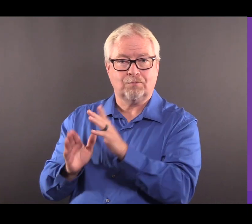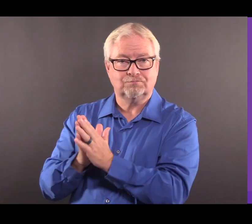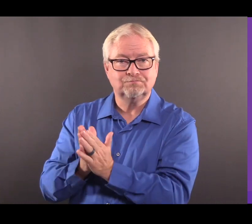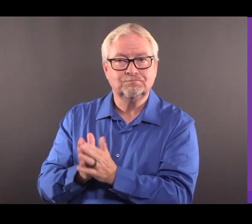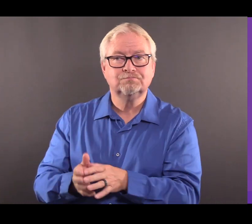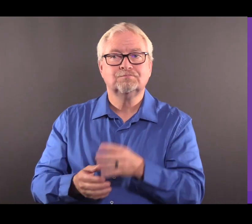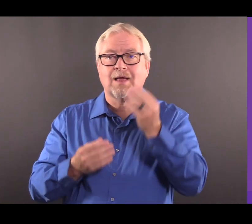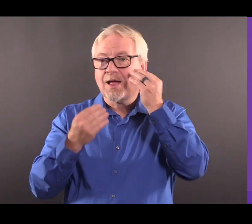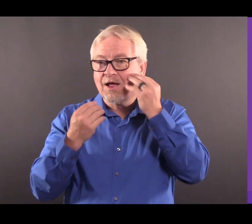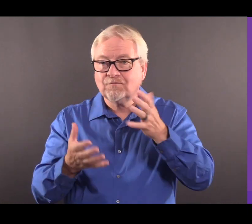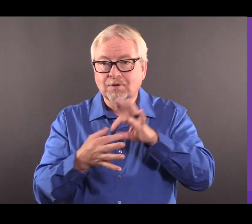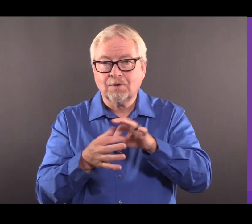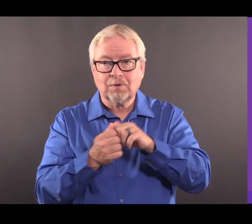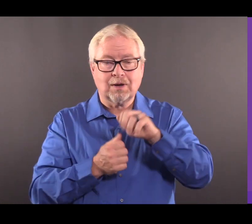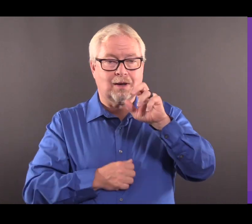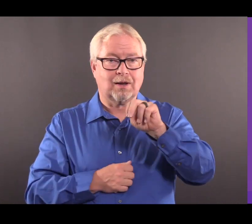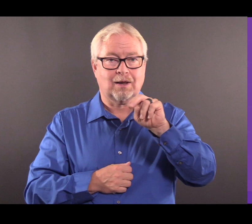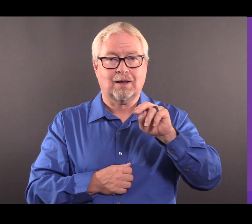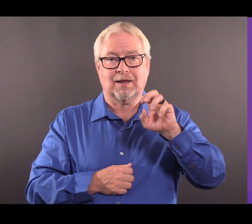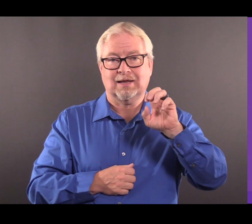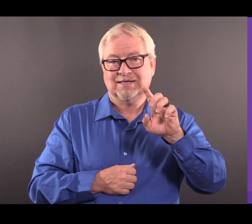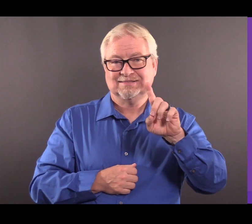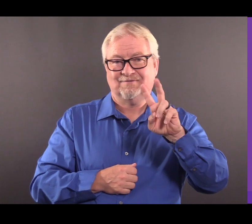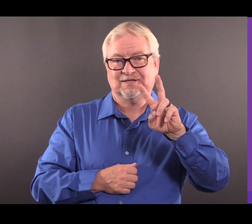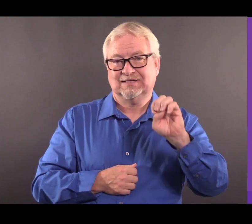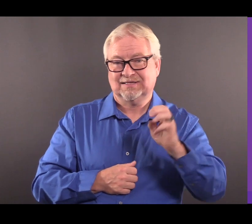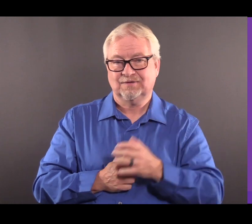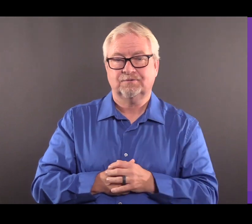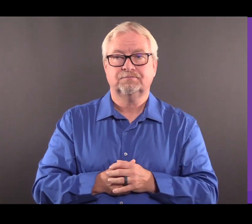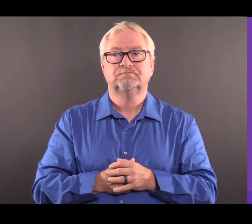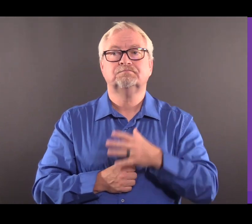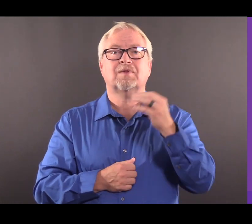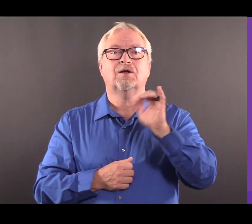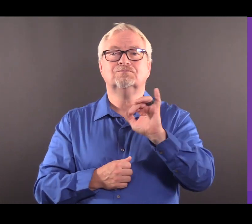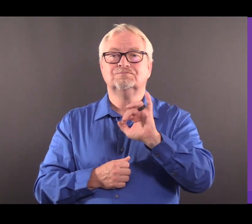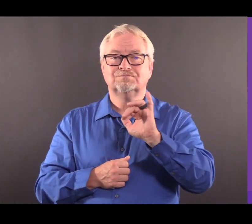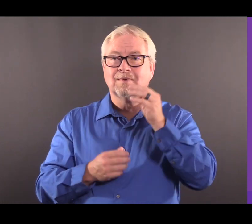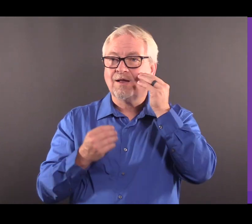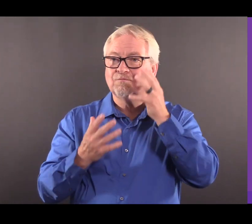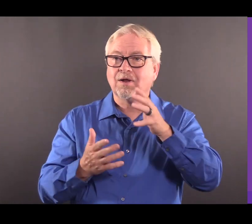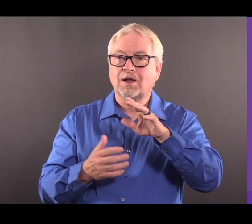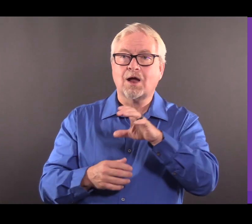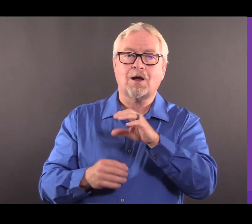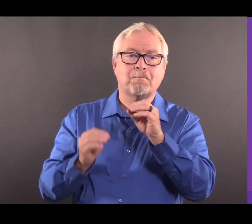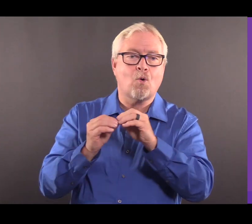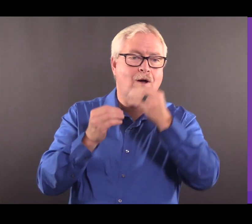Manual, information from NNEDV, the Safe Housing Network, and